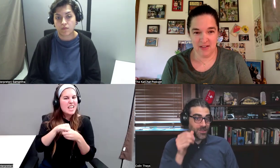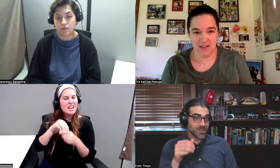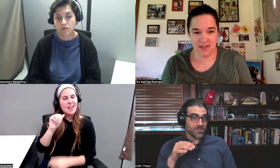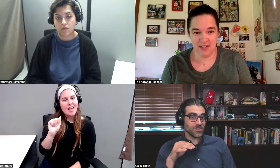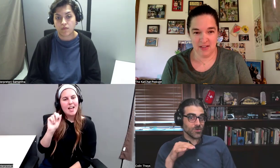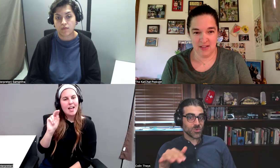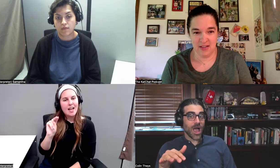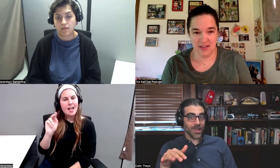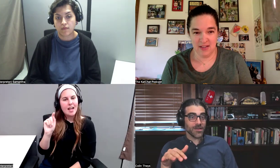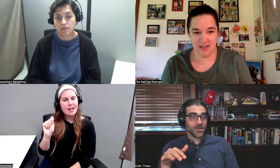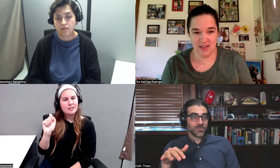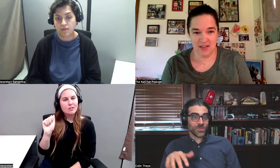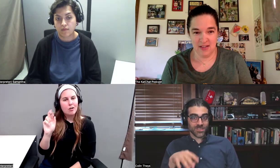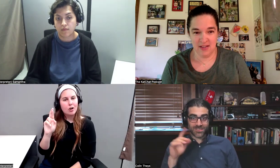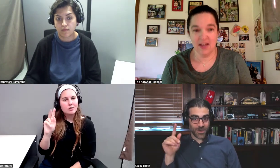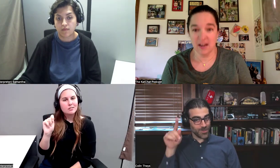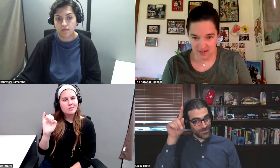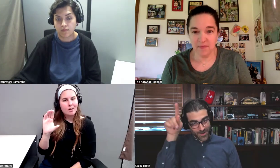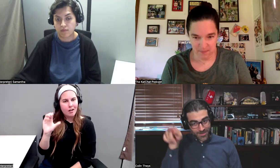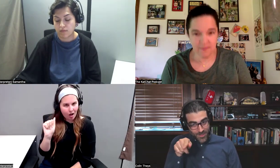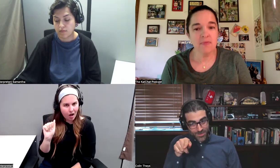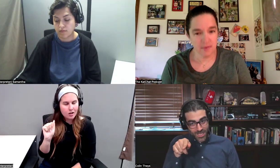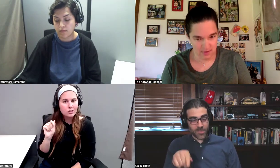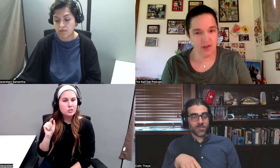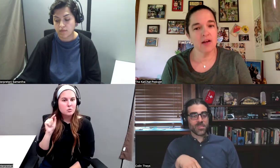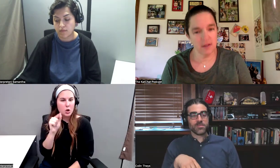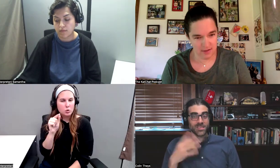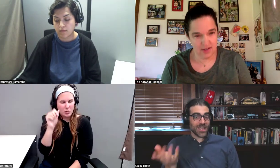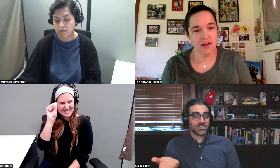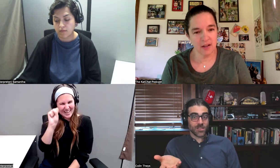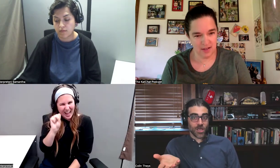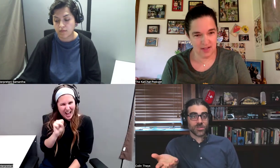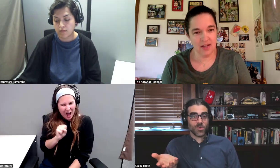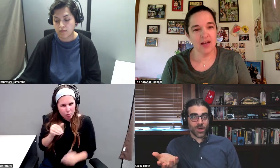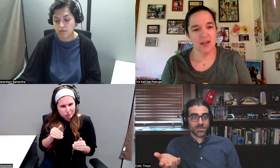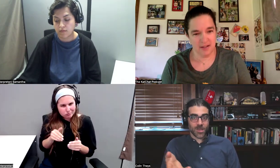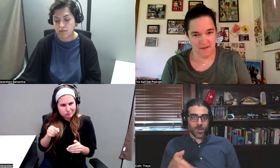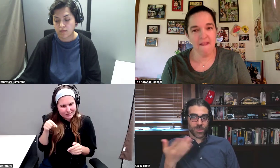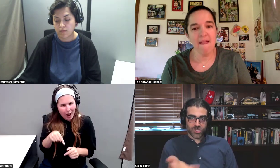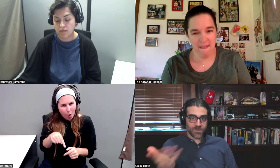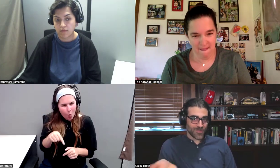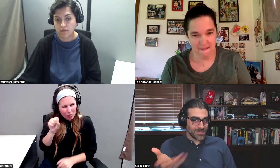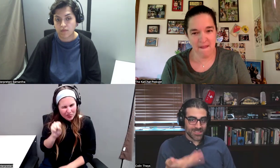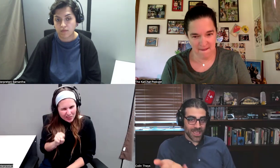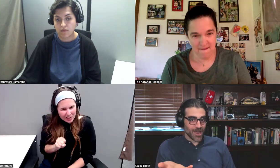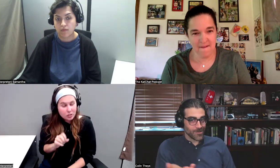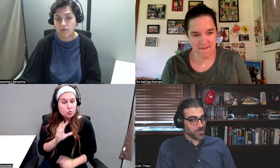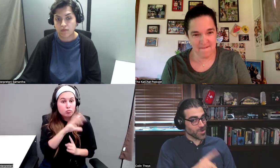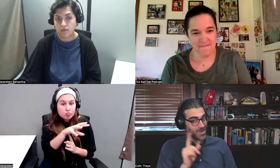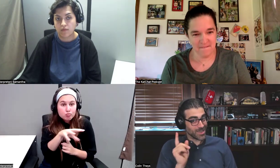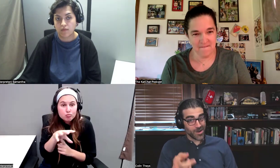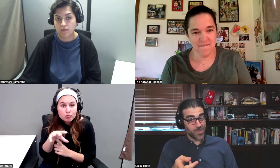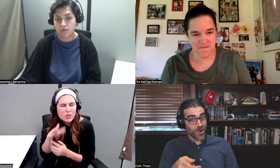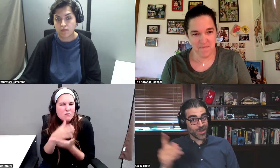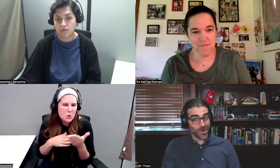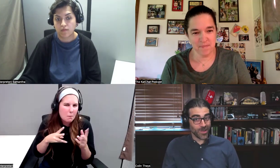go to Ushuaia, which is the very southern tip, because that's the launching point, and we were going to shoot a few scenes there, and then we were